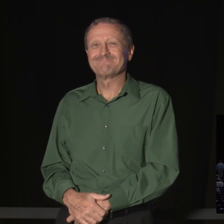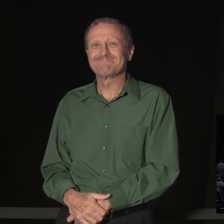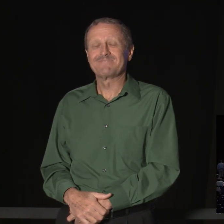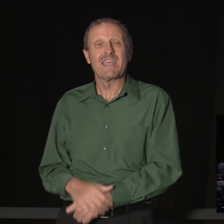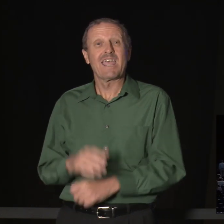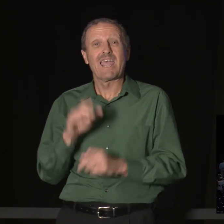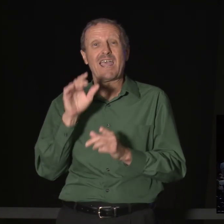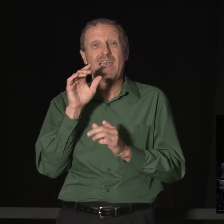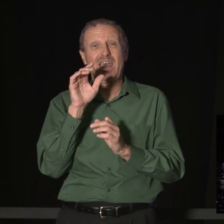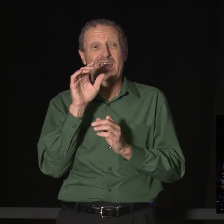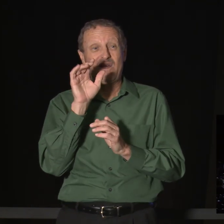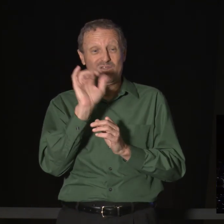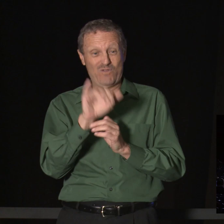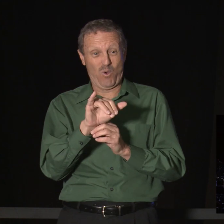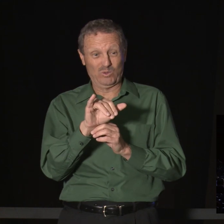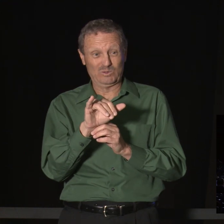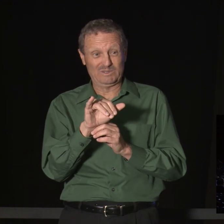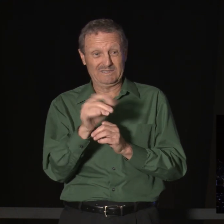Those days,